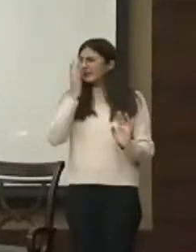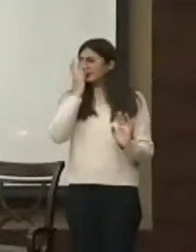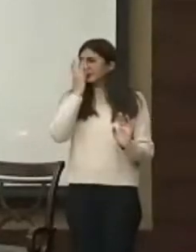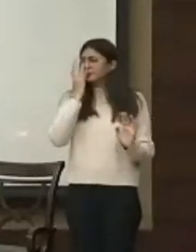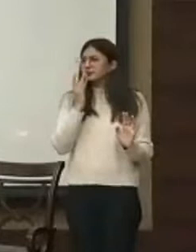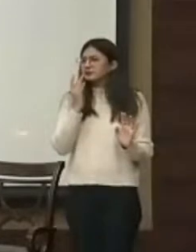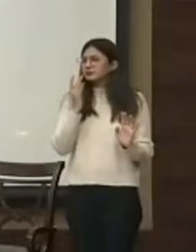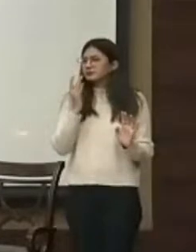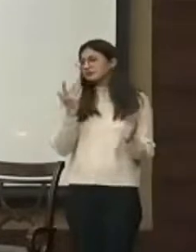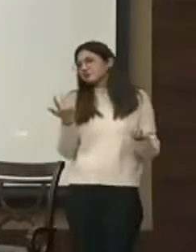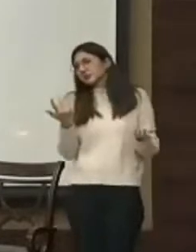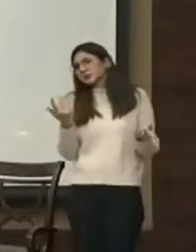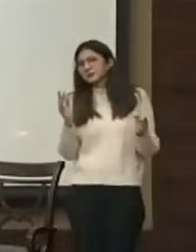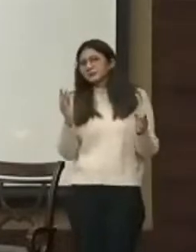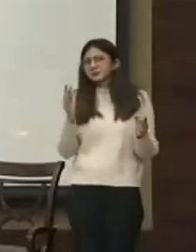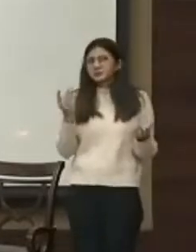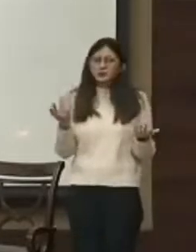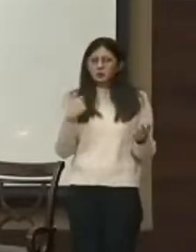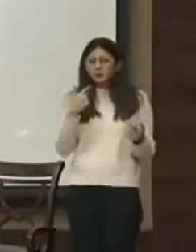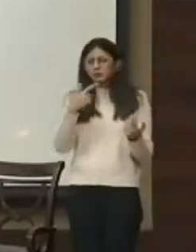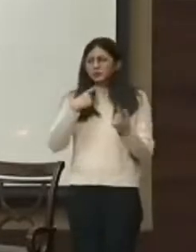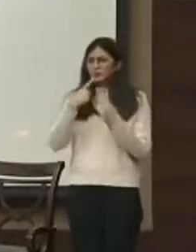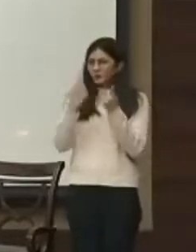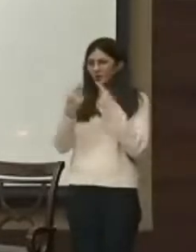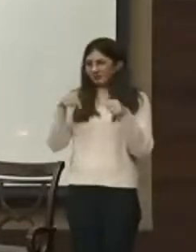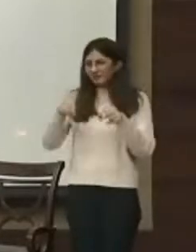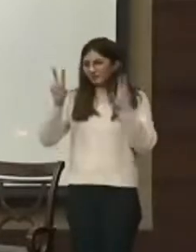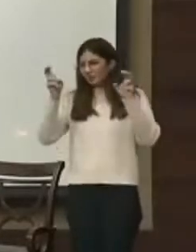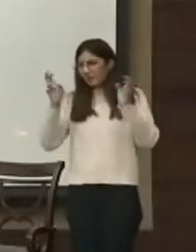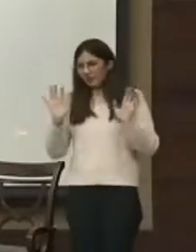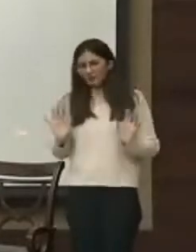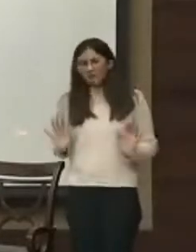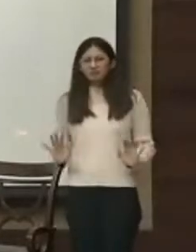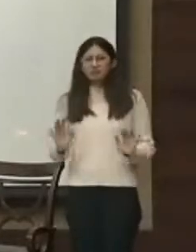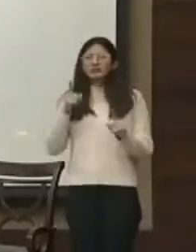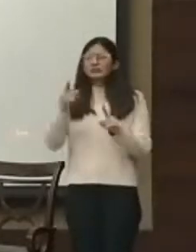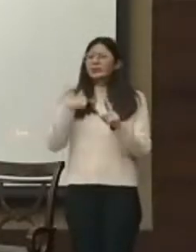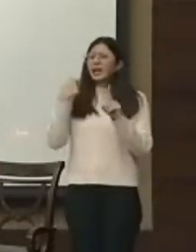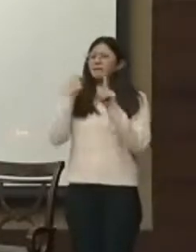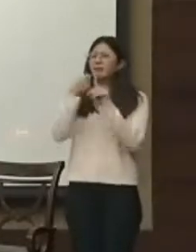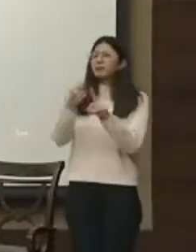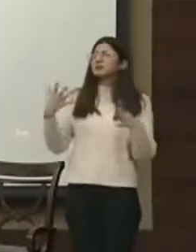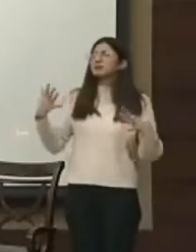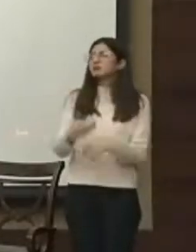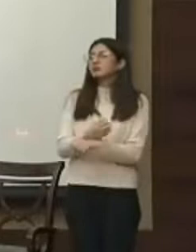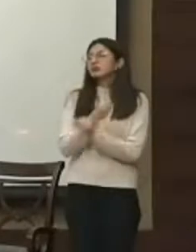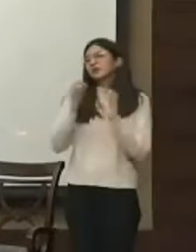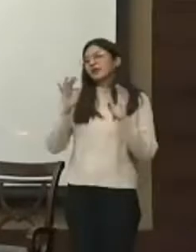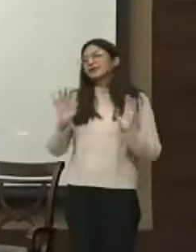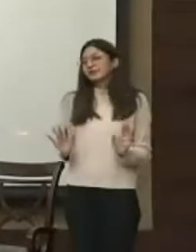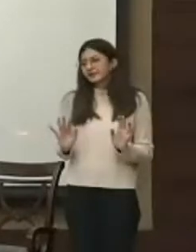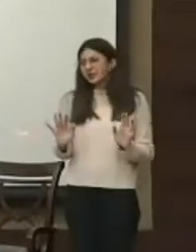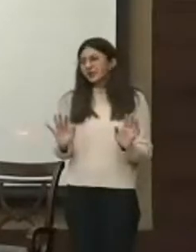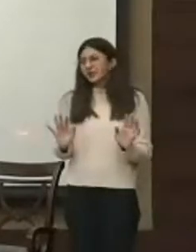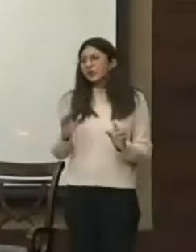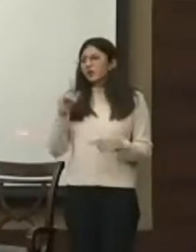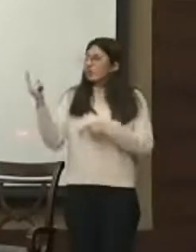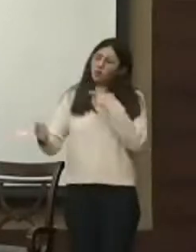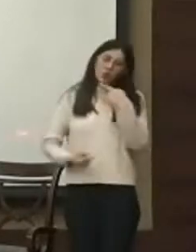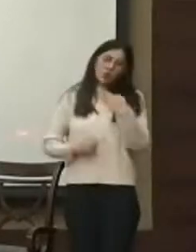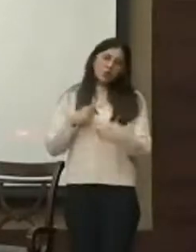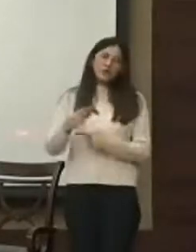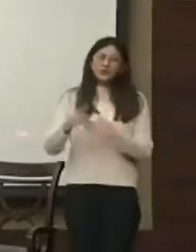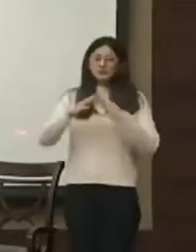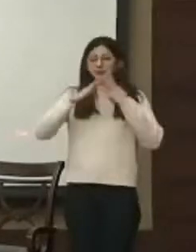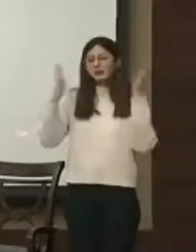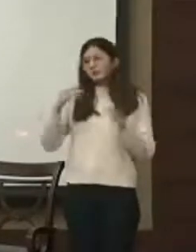of course, when we talk about these kinds of things, the lack of implementation is always a major issue. So I guess